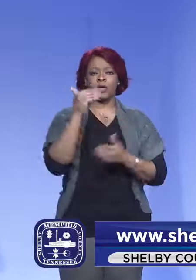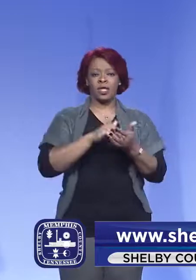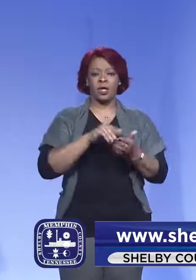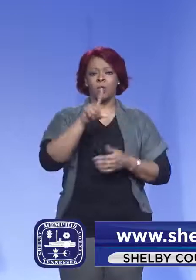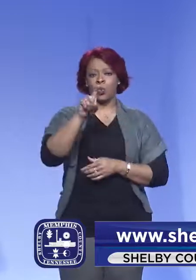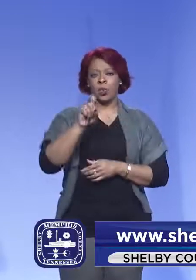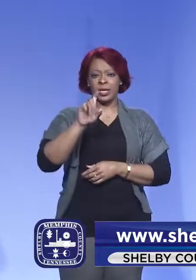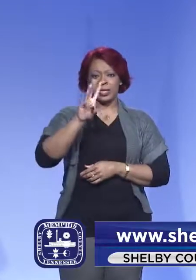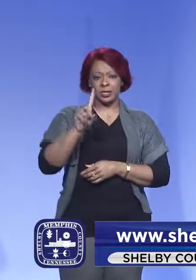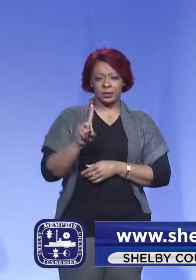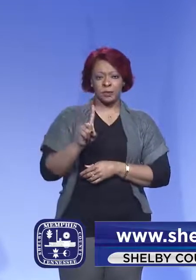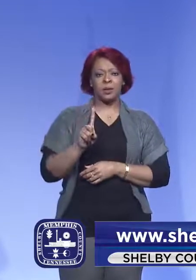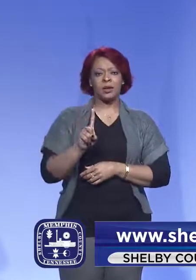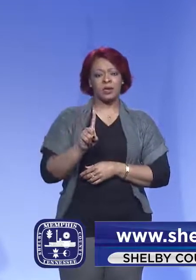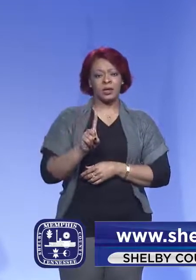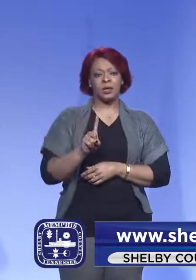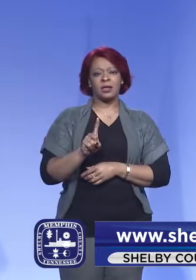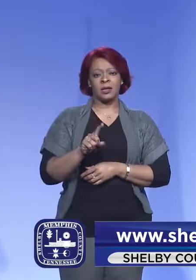13,161